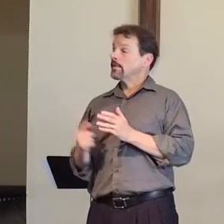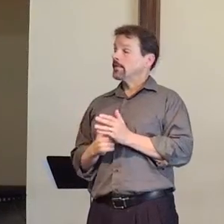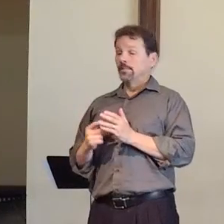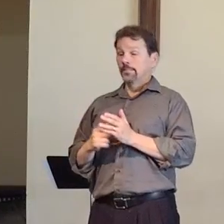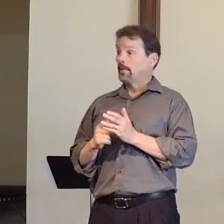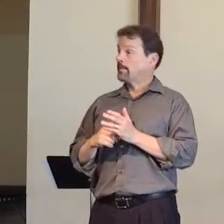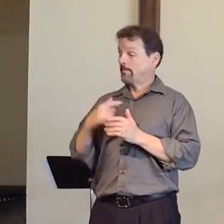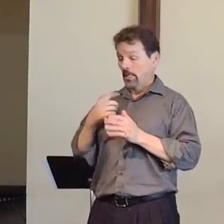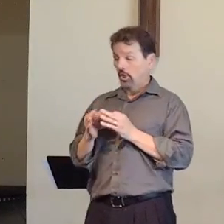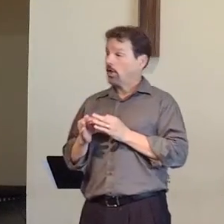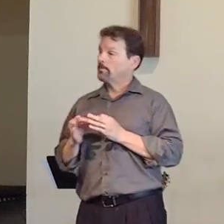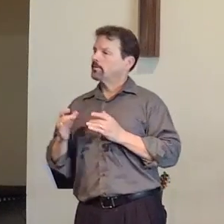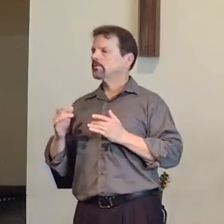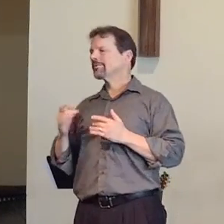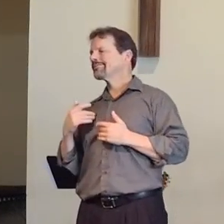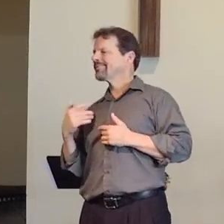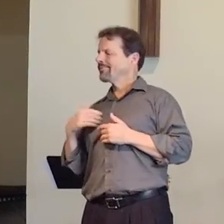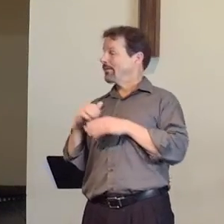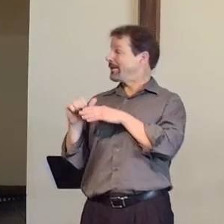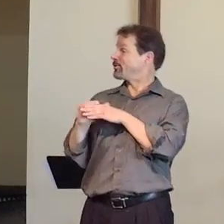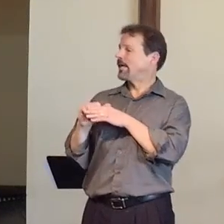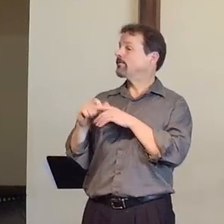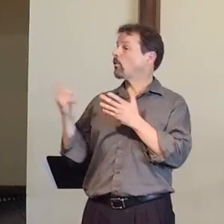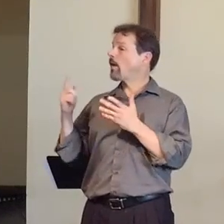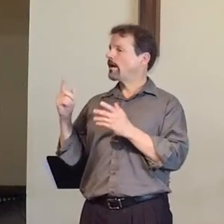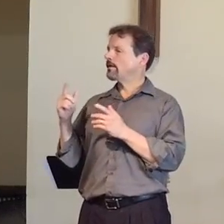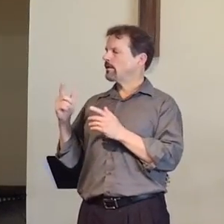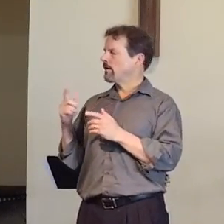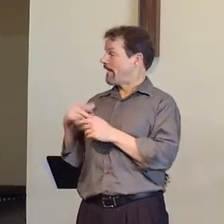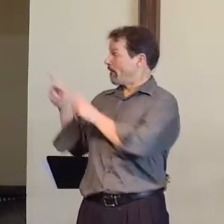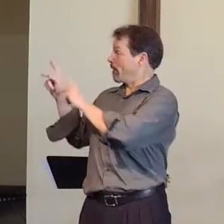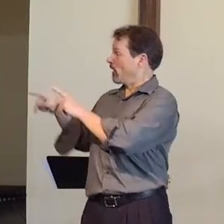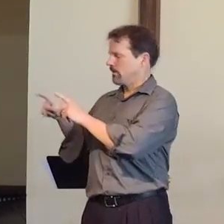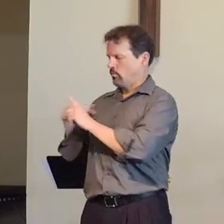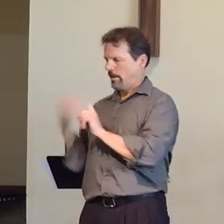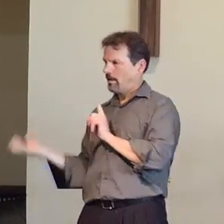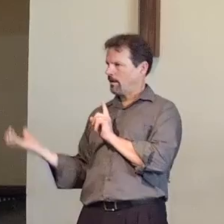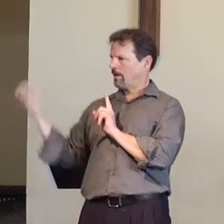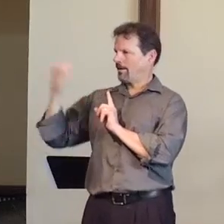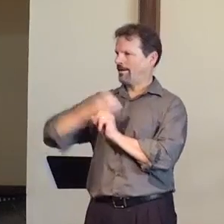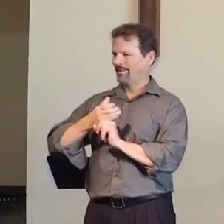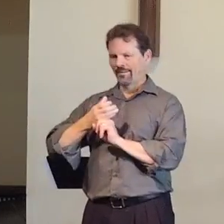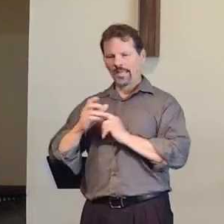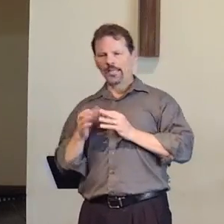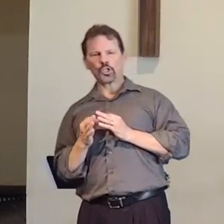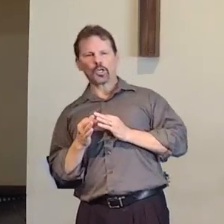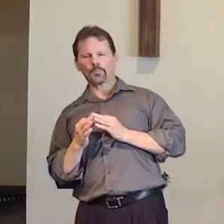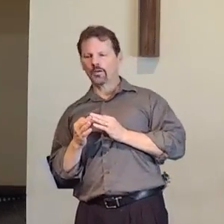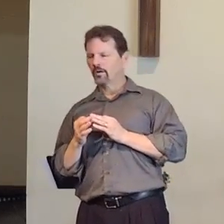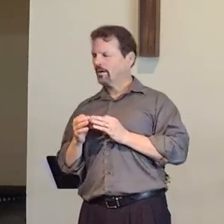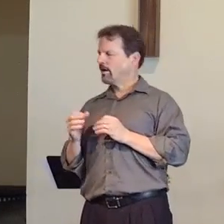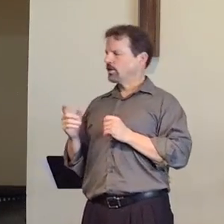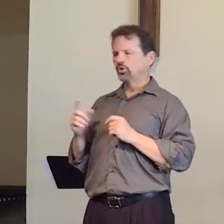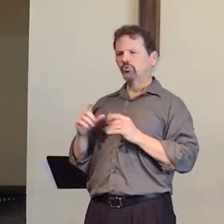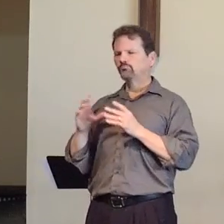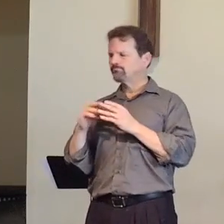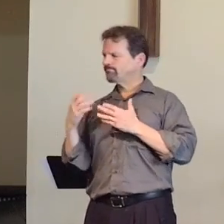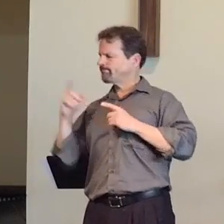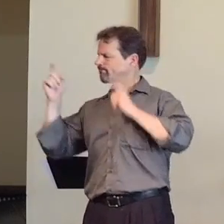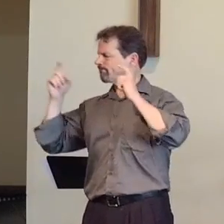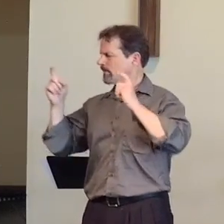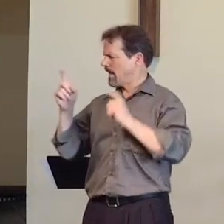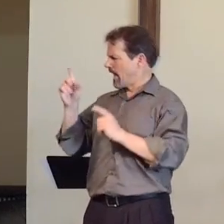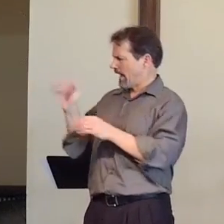become the person who's speaking. So their beliefs and their values and every nuance about them and everything is